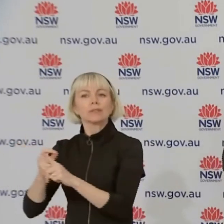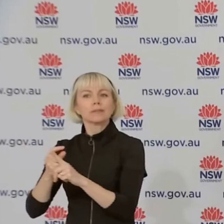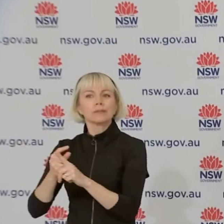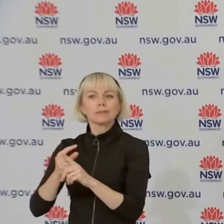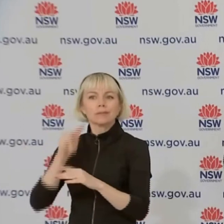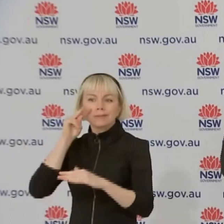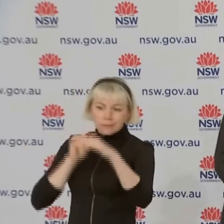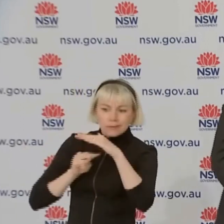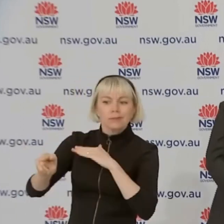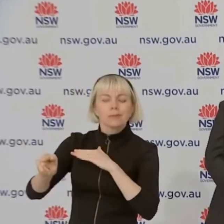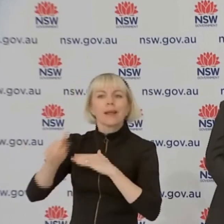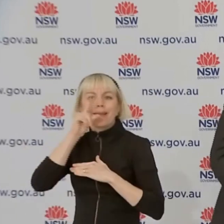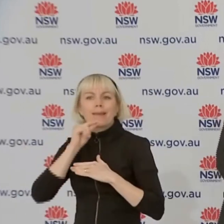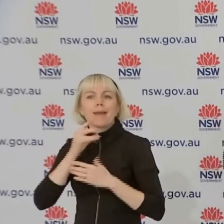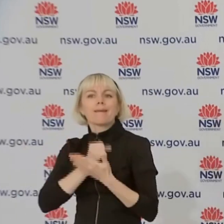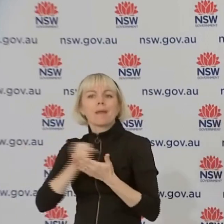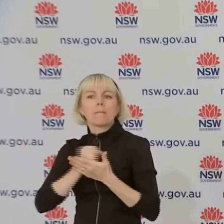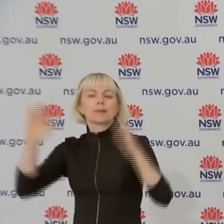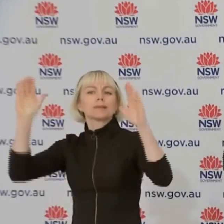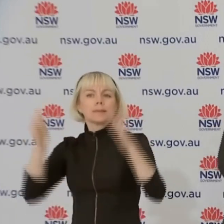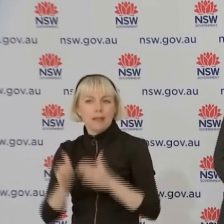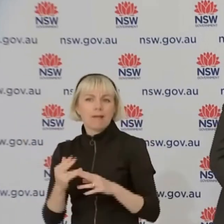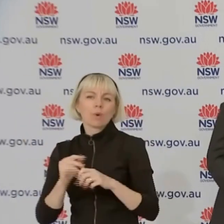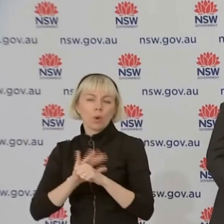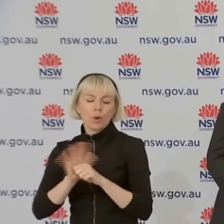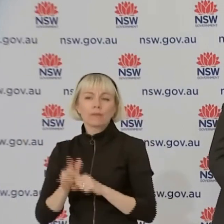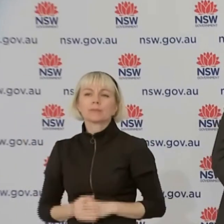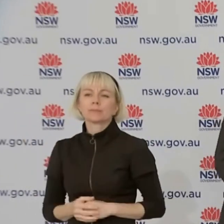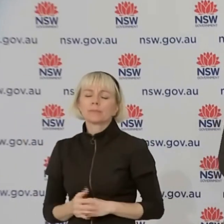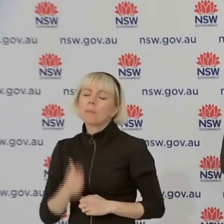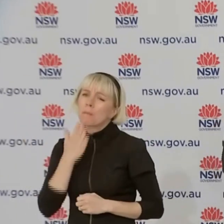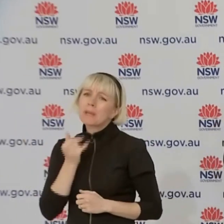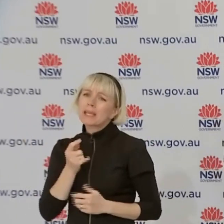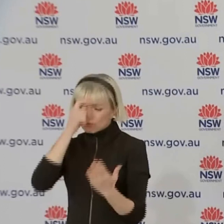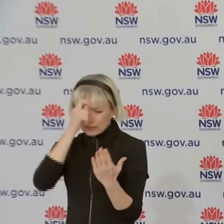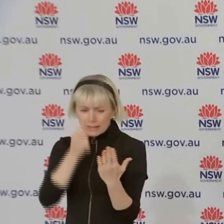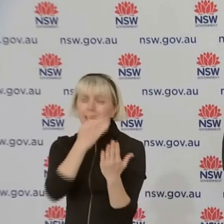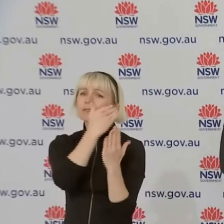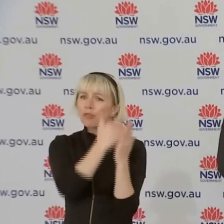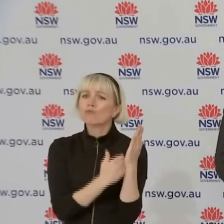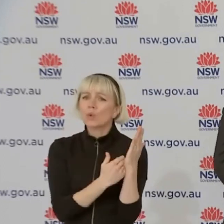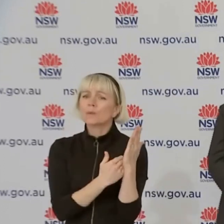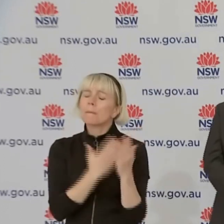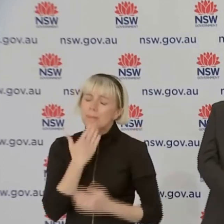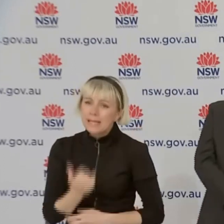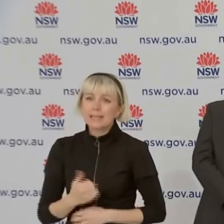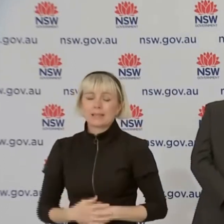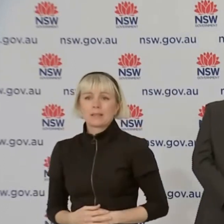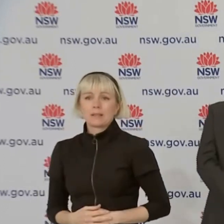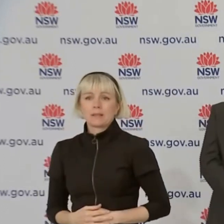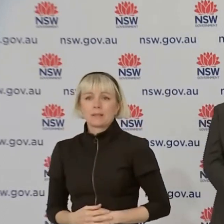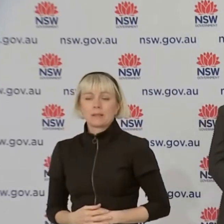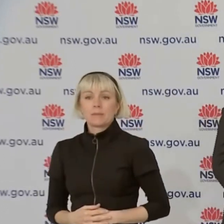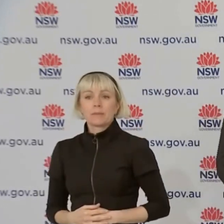why we're asking everybody to please respect the health orders that are in place, not assume that this virus strain, because many communities, all of